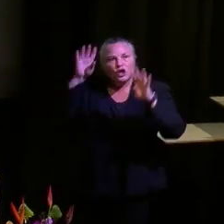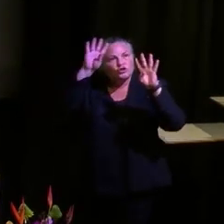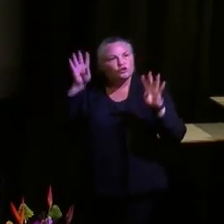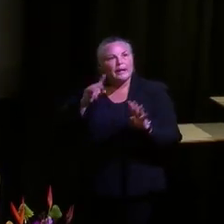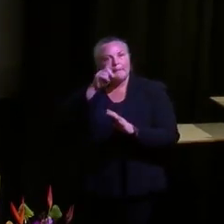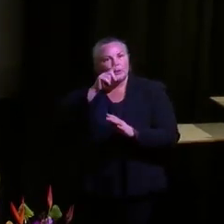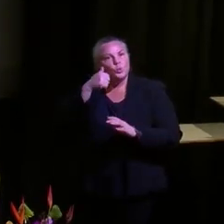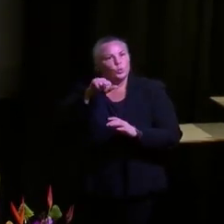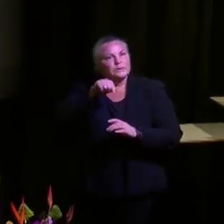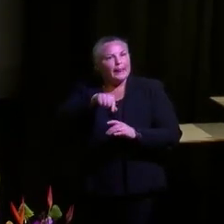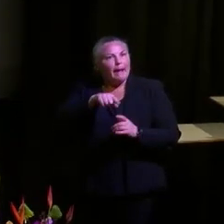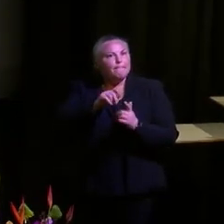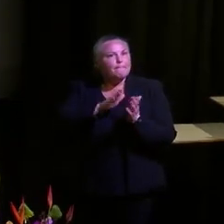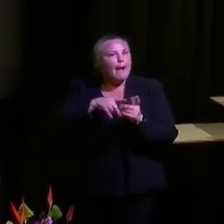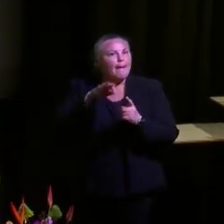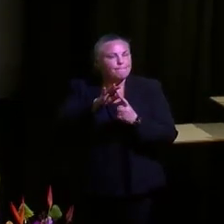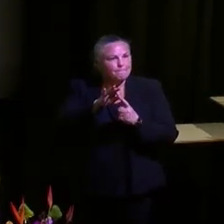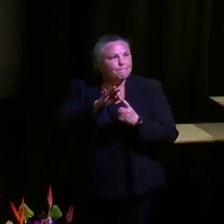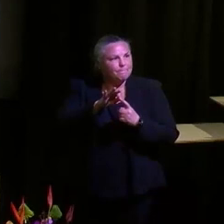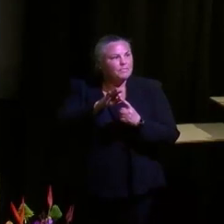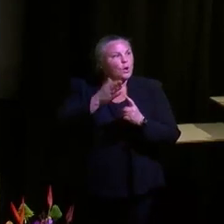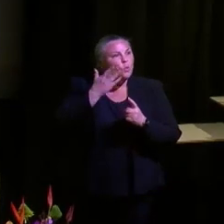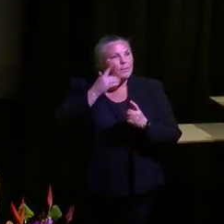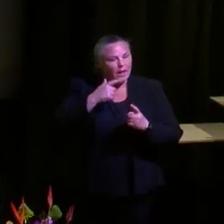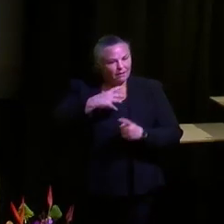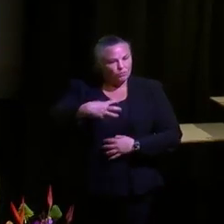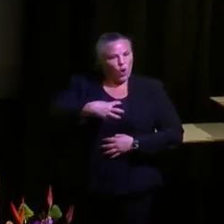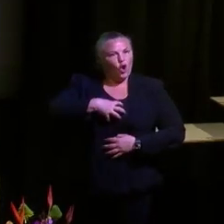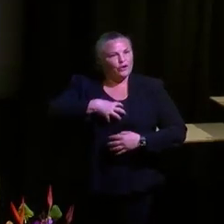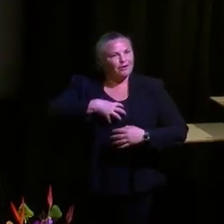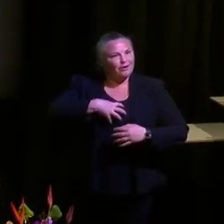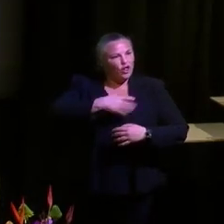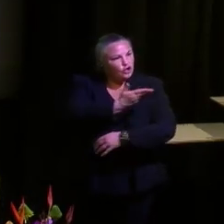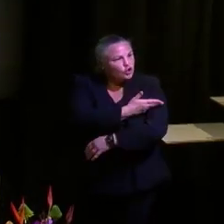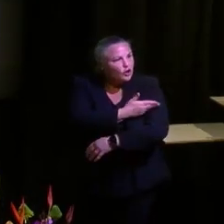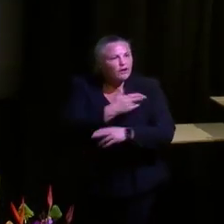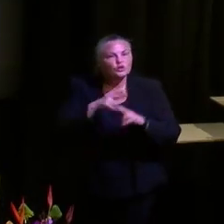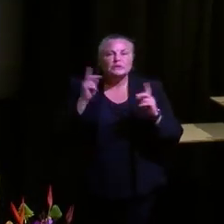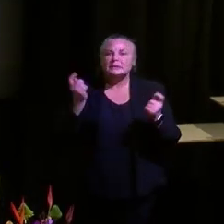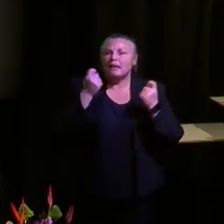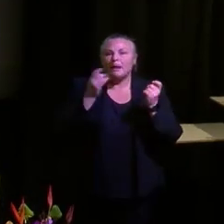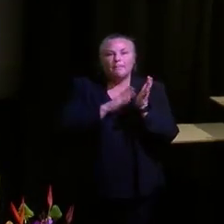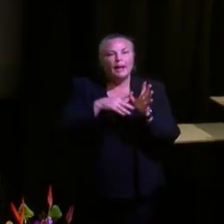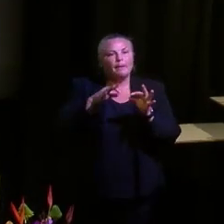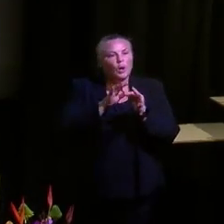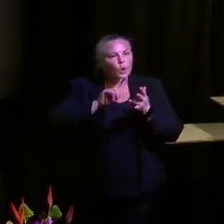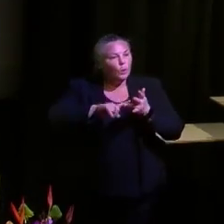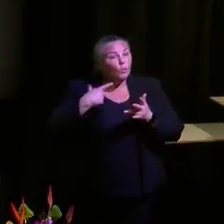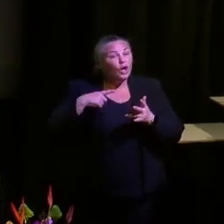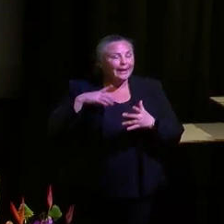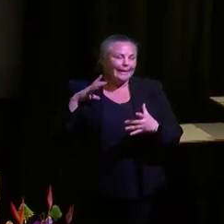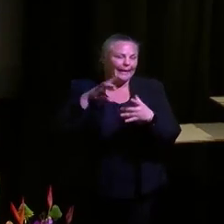when they're putting on the shirts to celebrate Mabo Day, because it's that thing of it's connection. Yeah. You know,